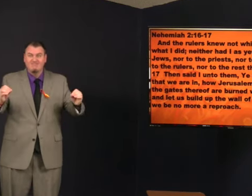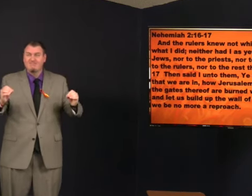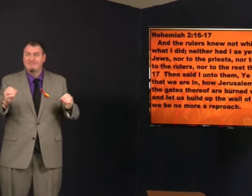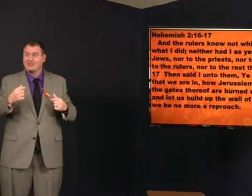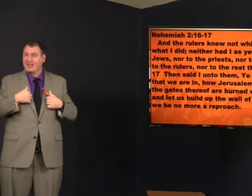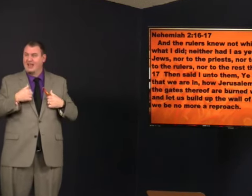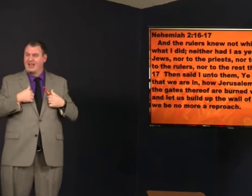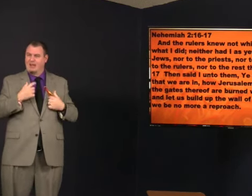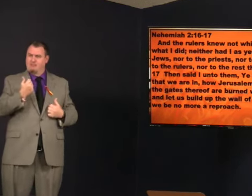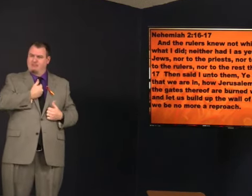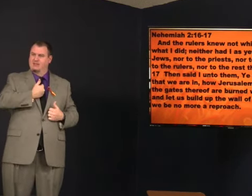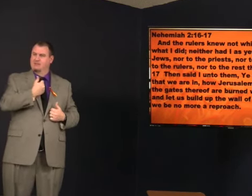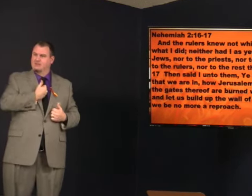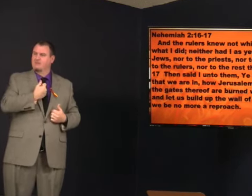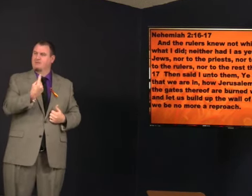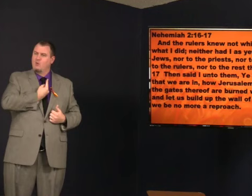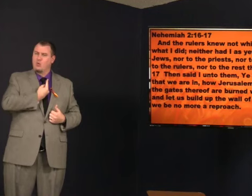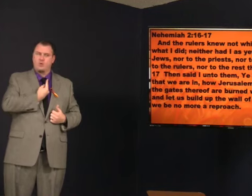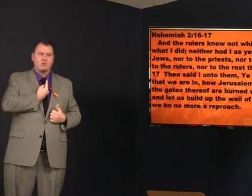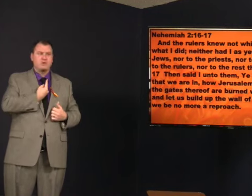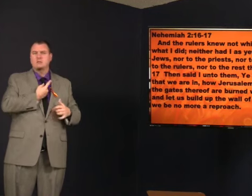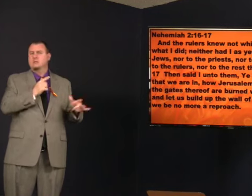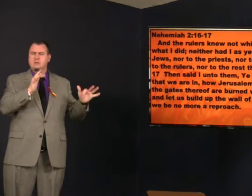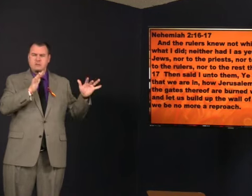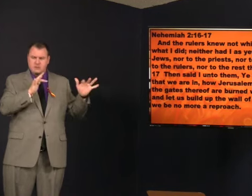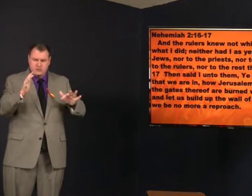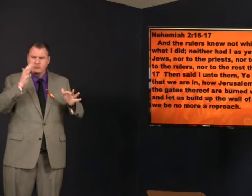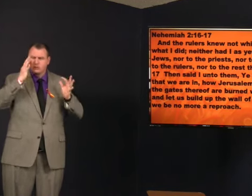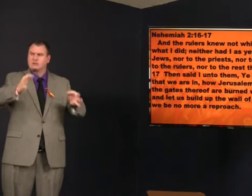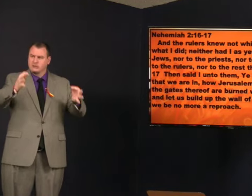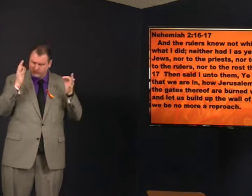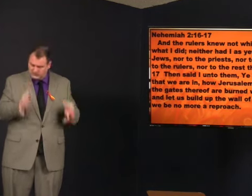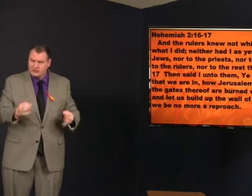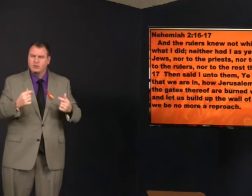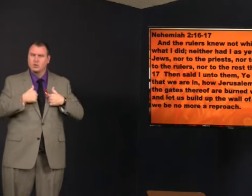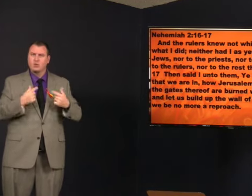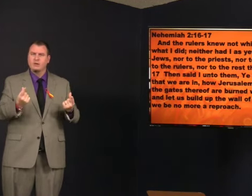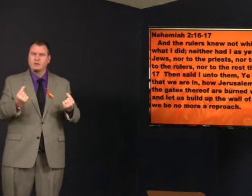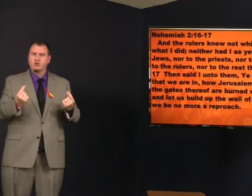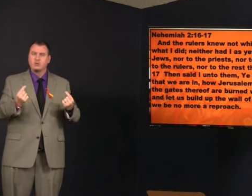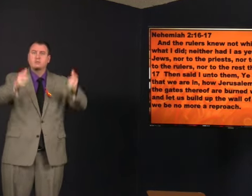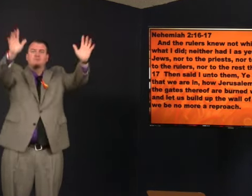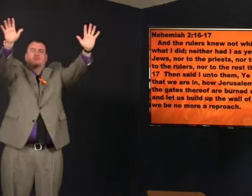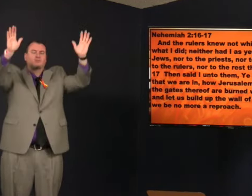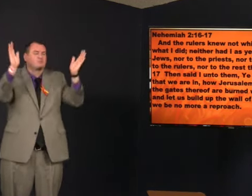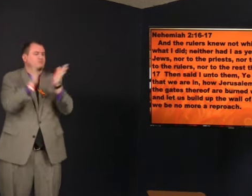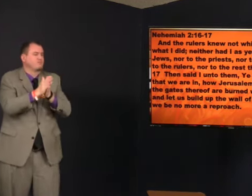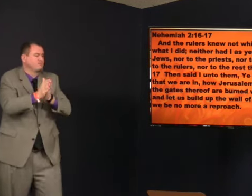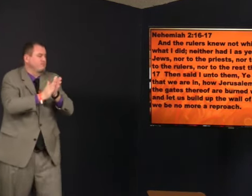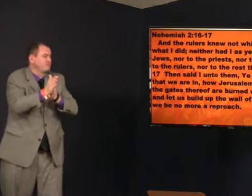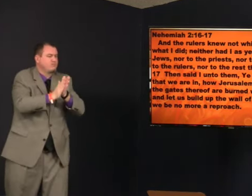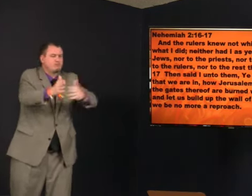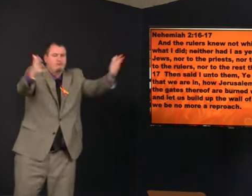nor to the rest that did the work. It was just me, myself. And so then